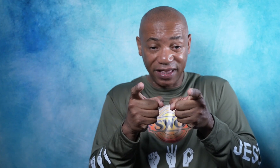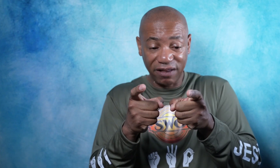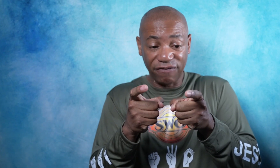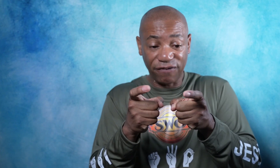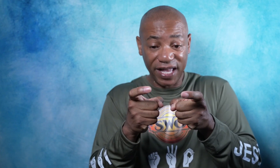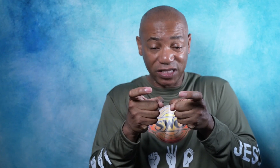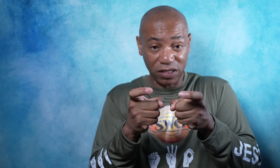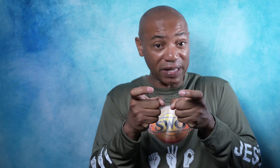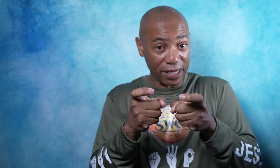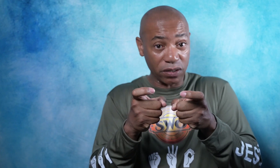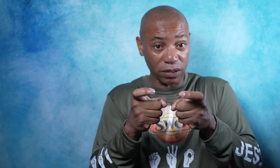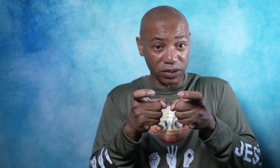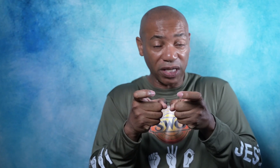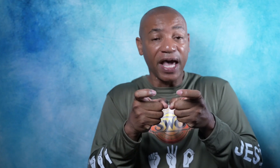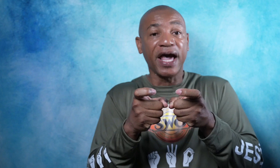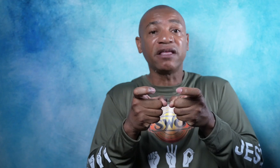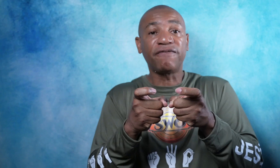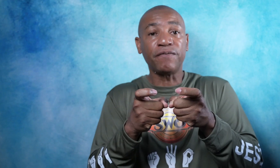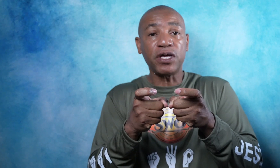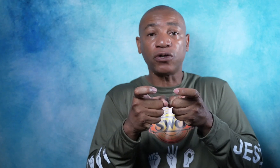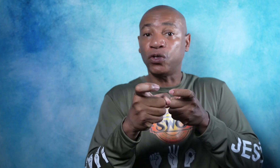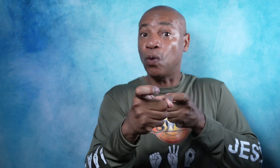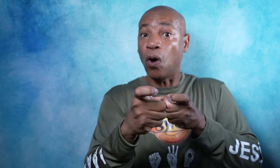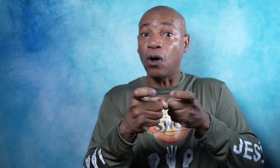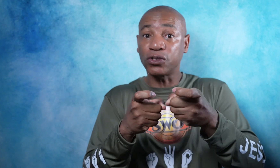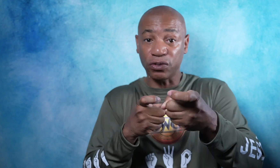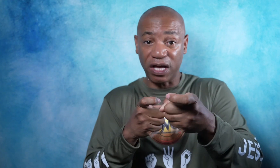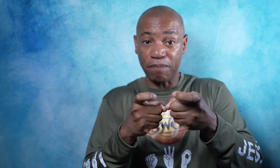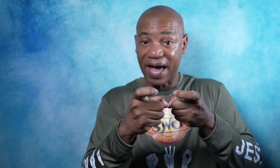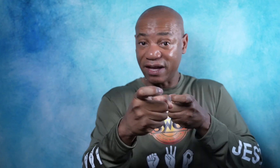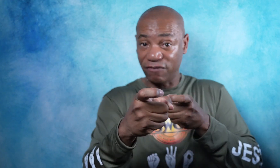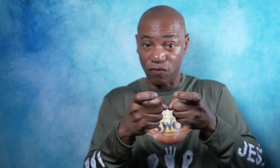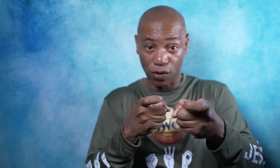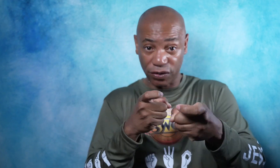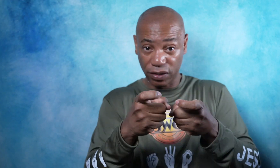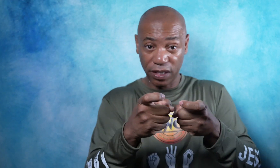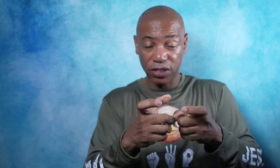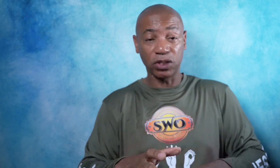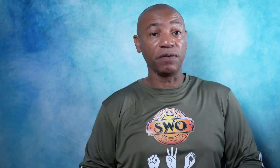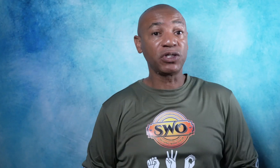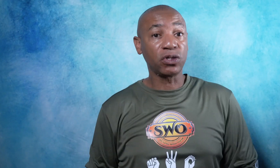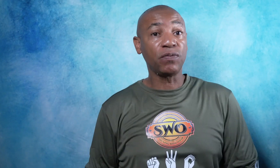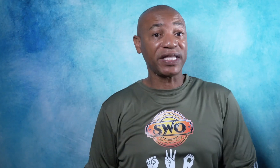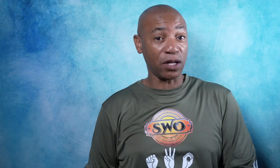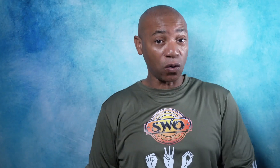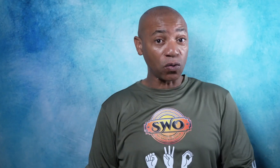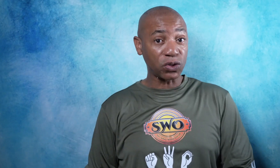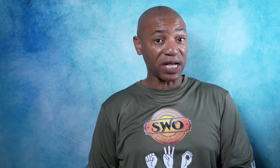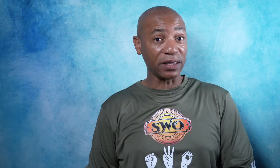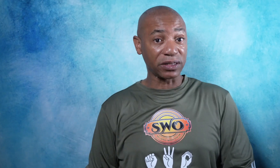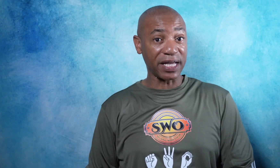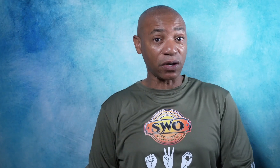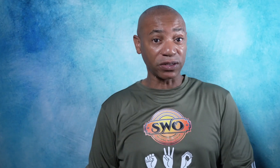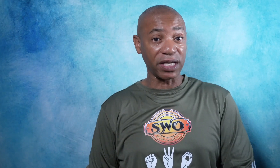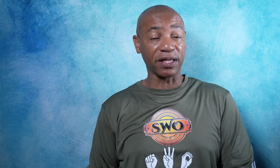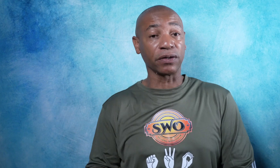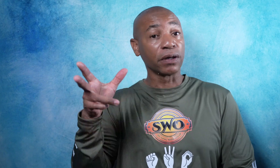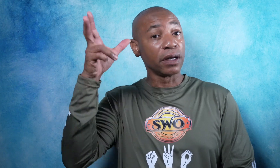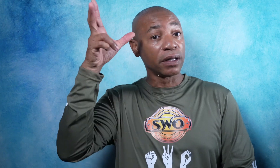then flex them like hooks. And then from here, you will alternate back and forth. So let me show you what that whole sign looks like all together.